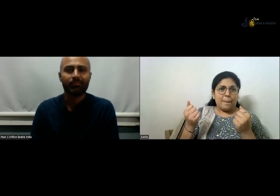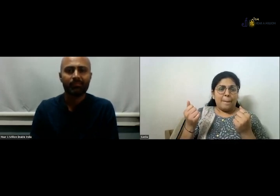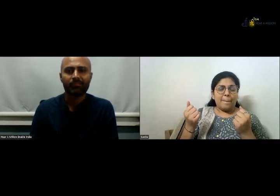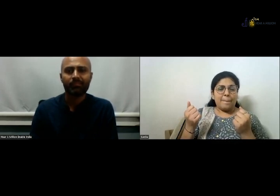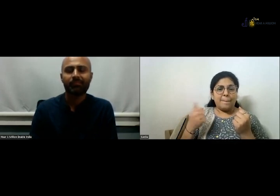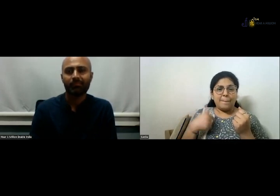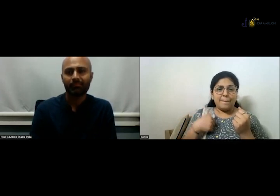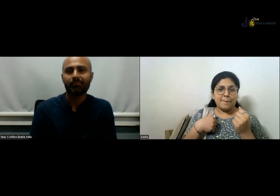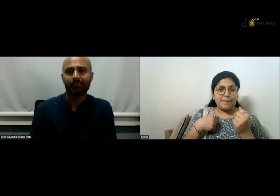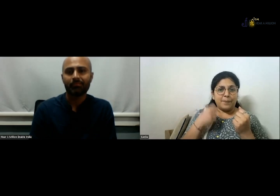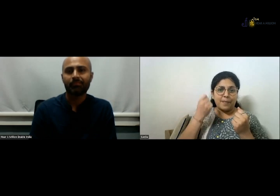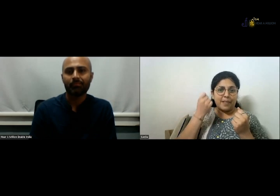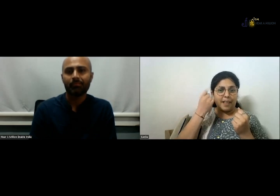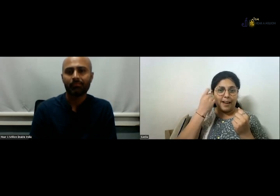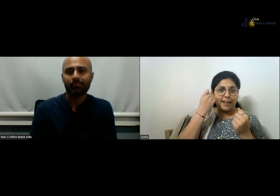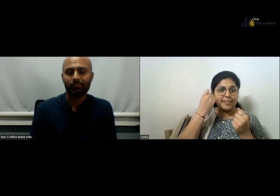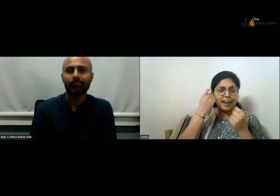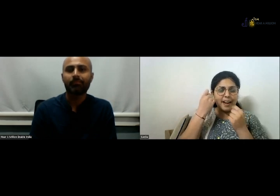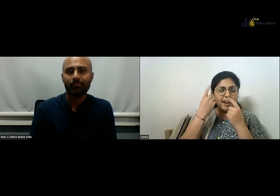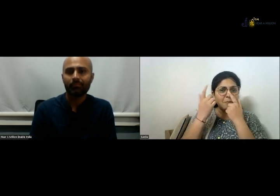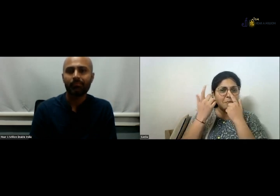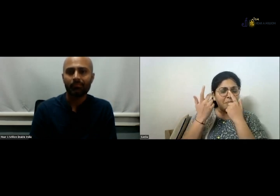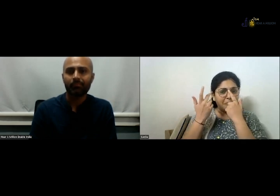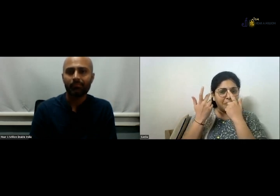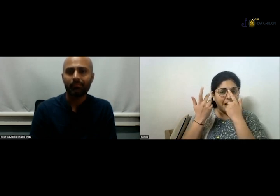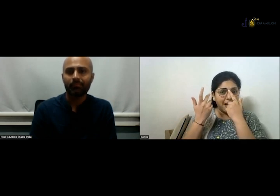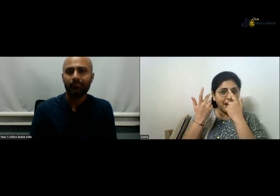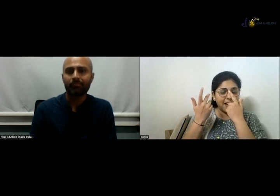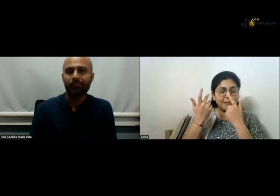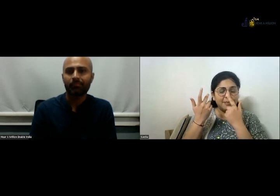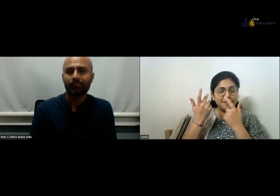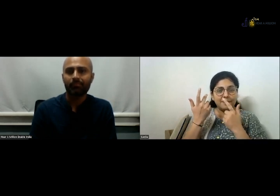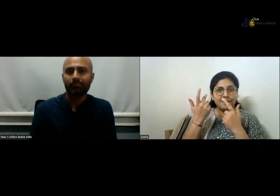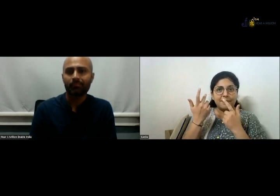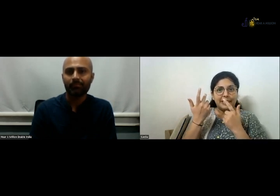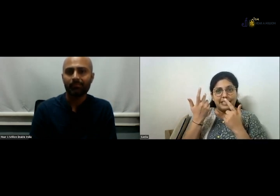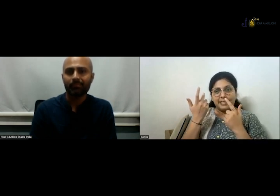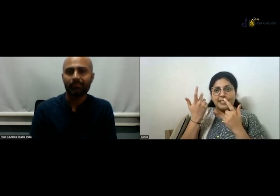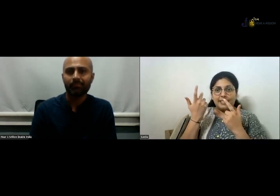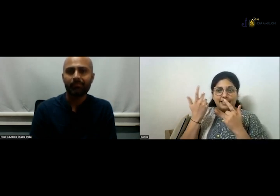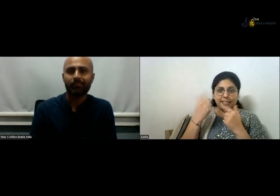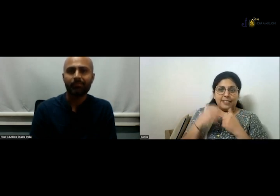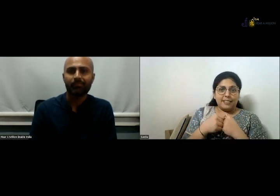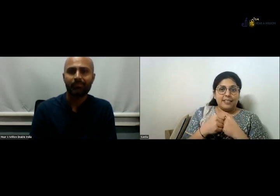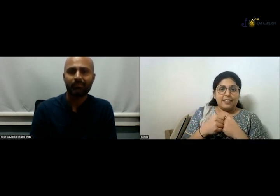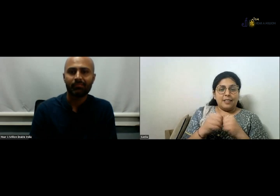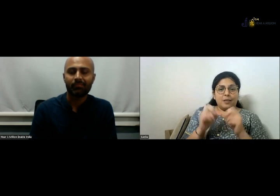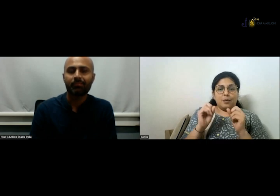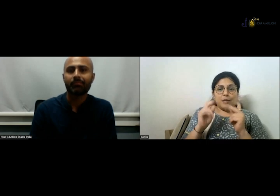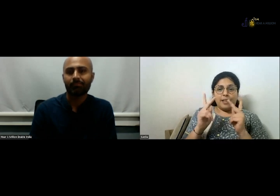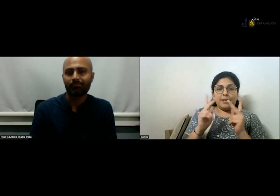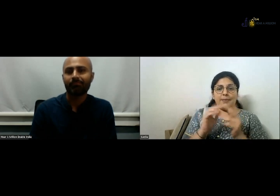So she just went away. I understand, but